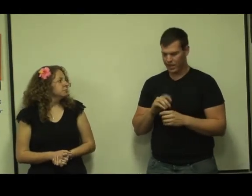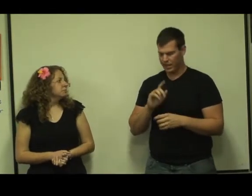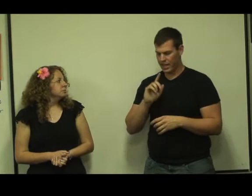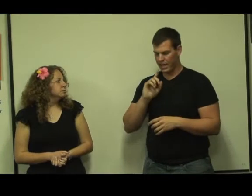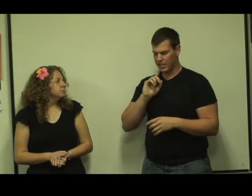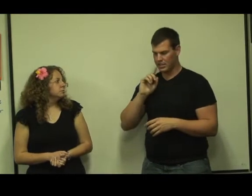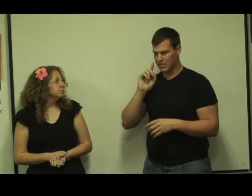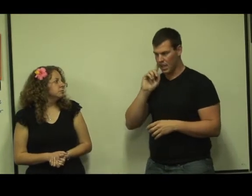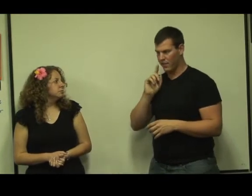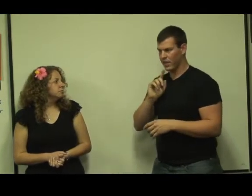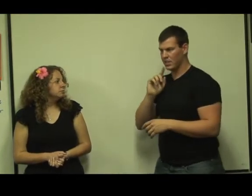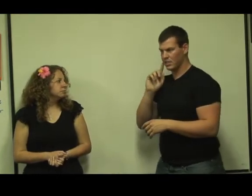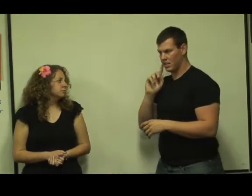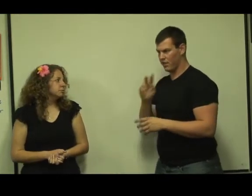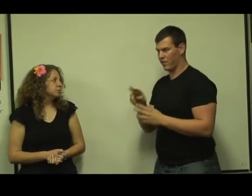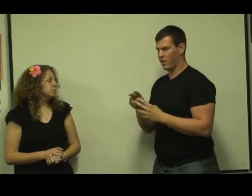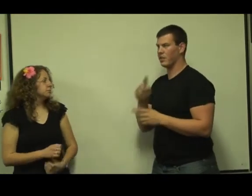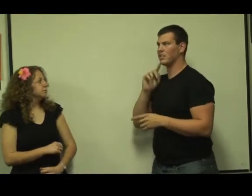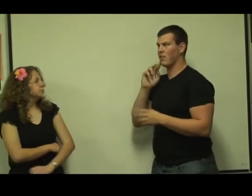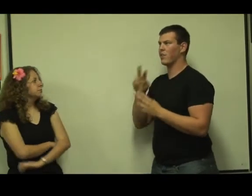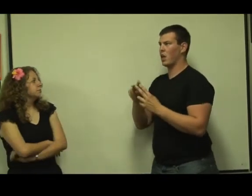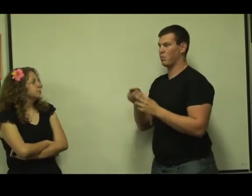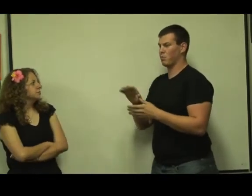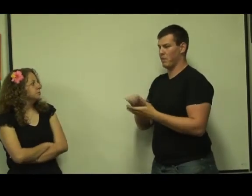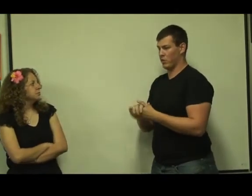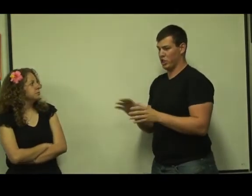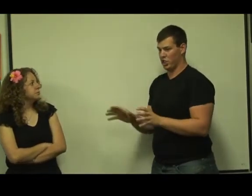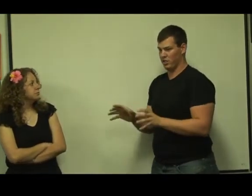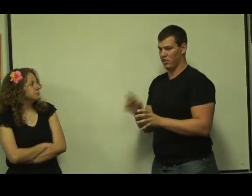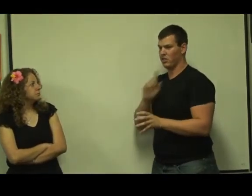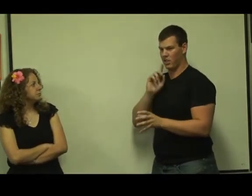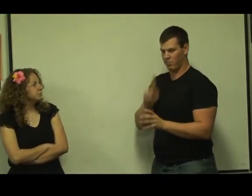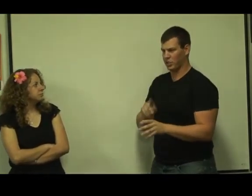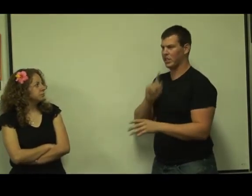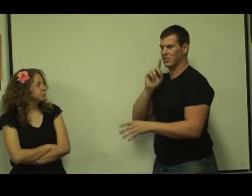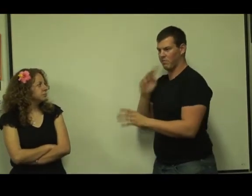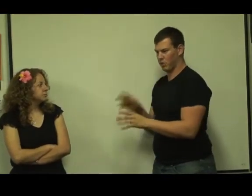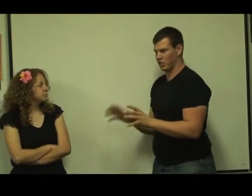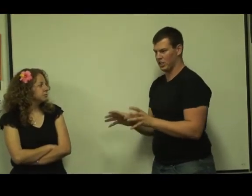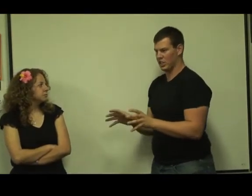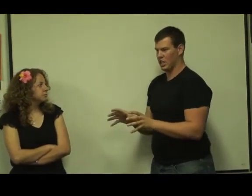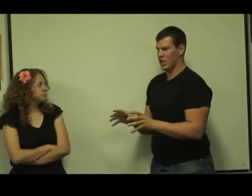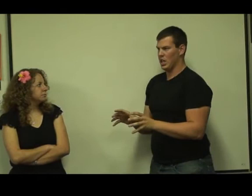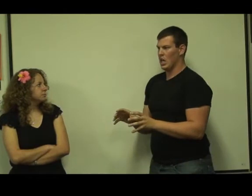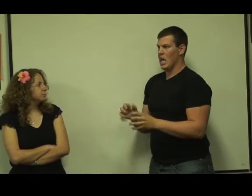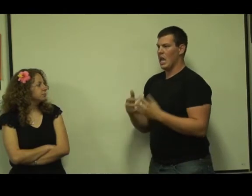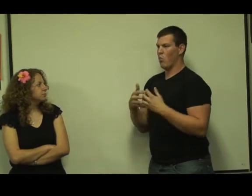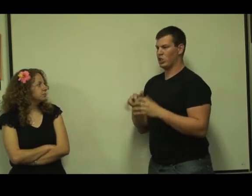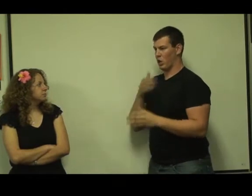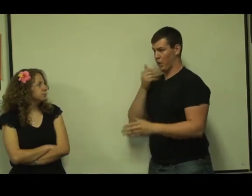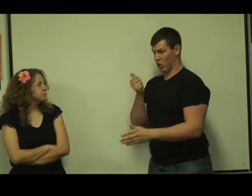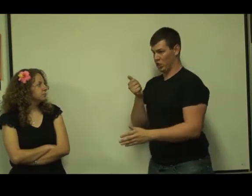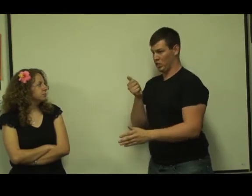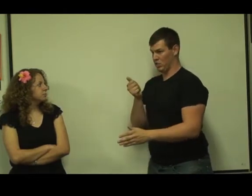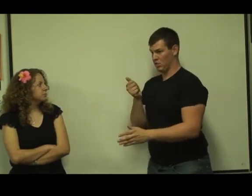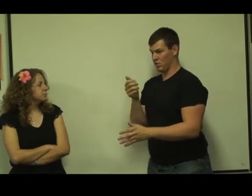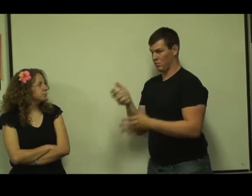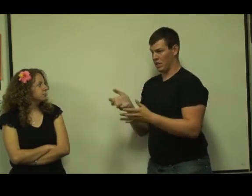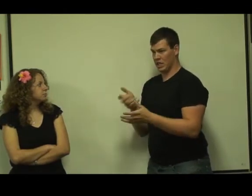Within a that couple marriage, that person, it was bad